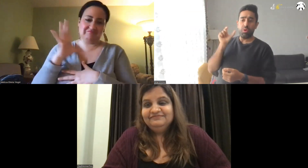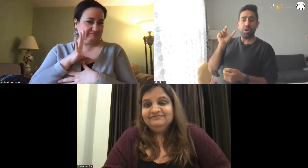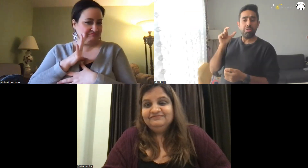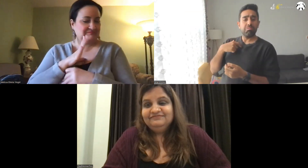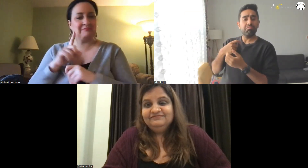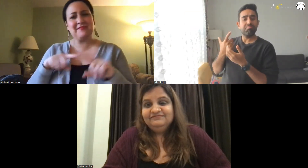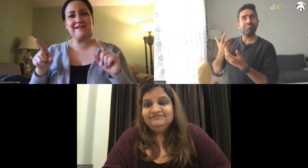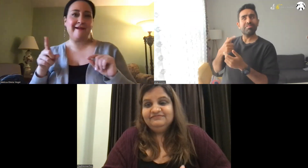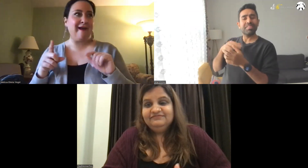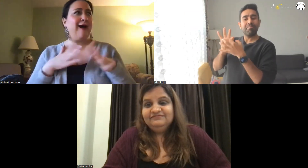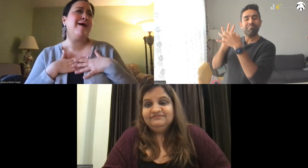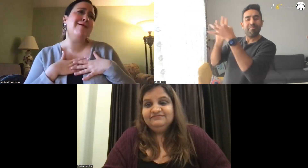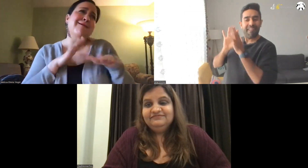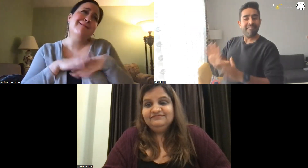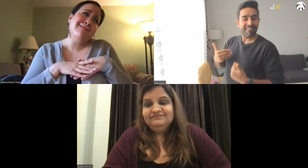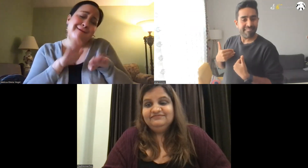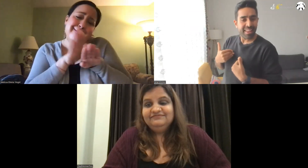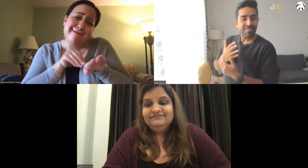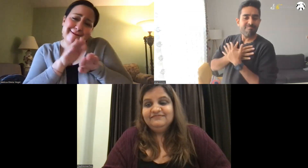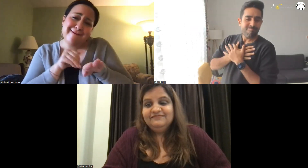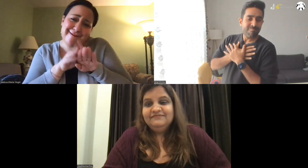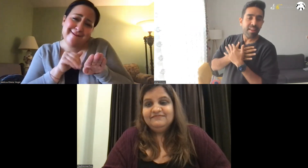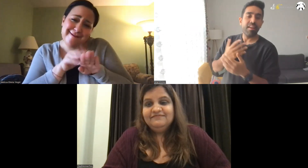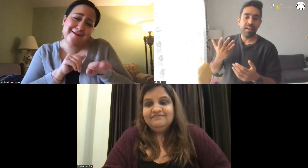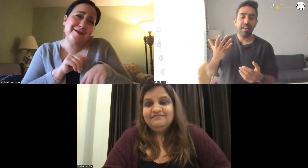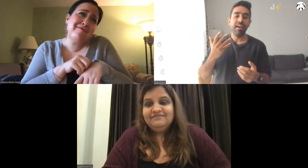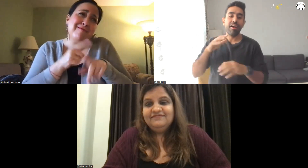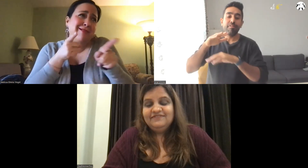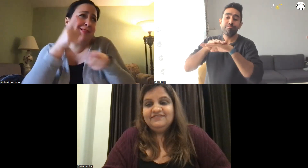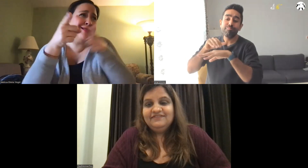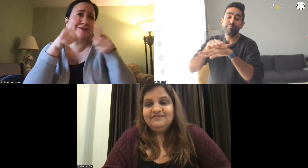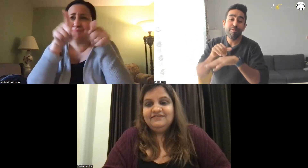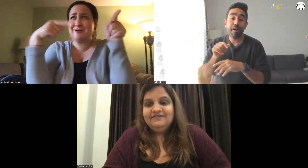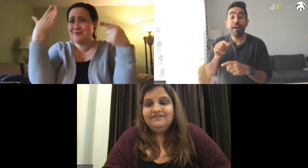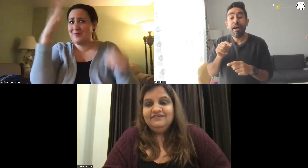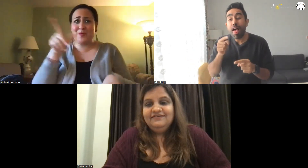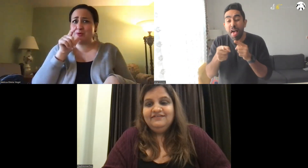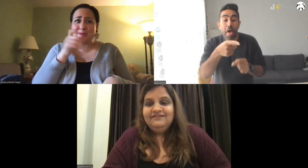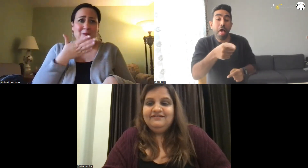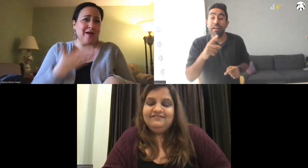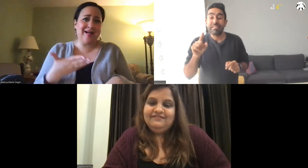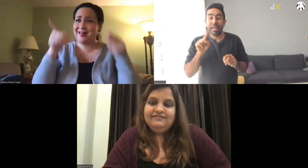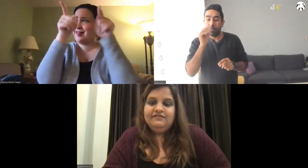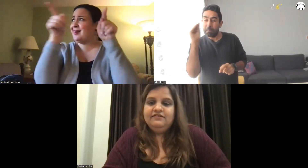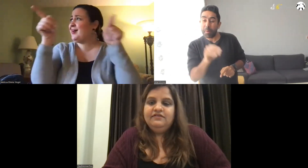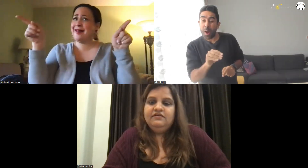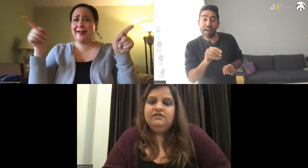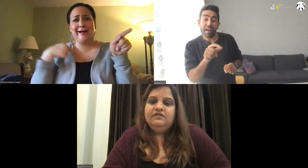And I loved my grandmother, and she loved me a lot, doted on me, took care.